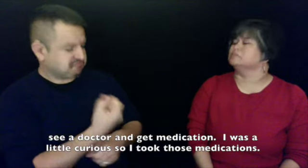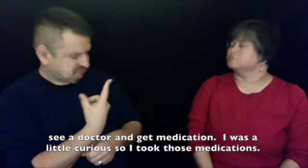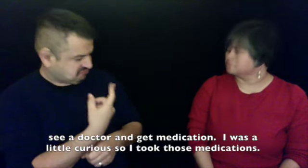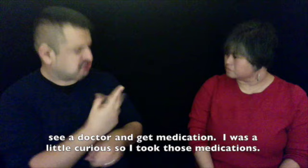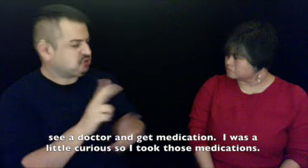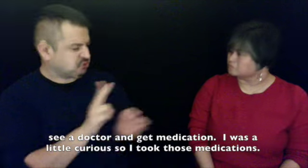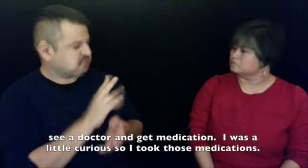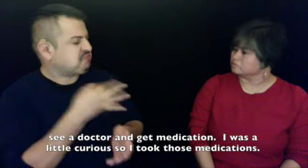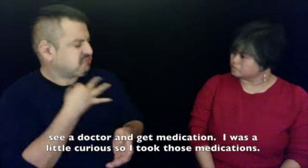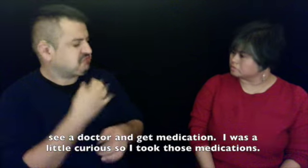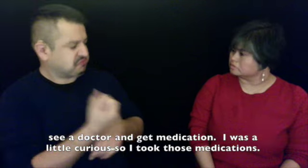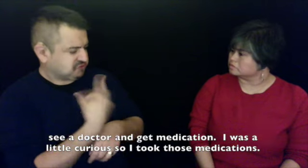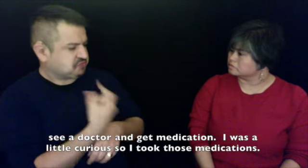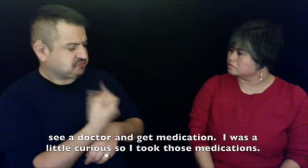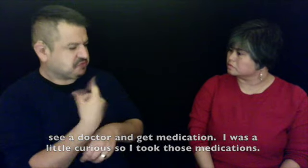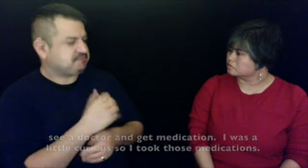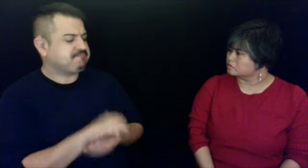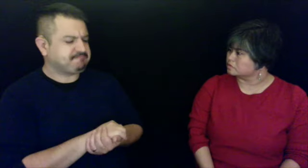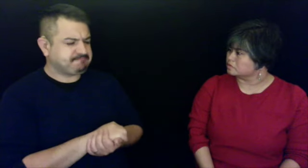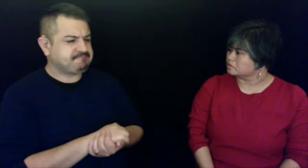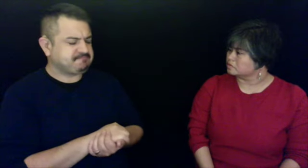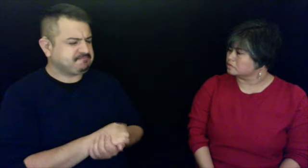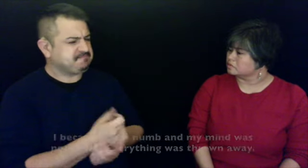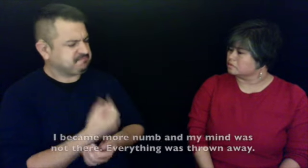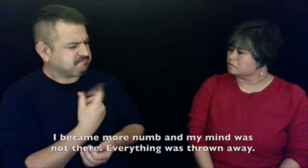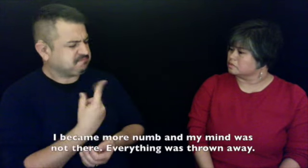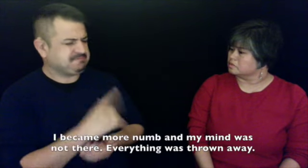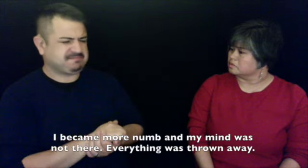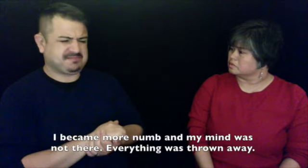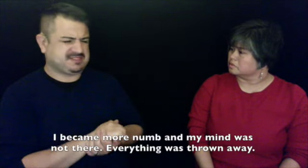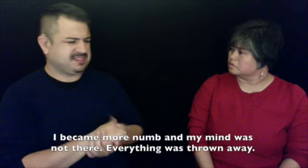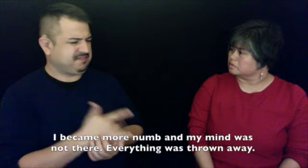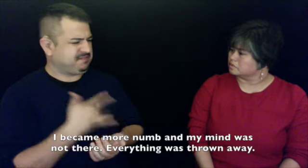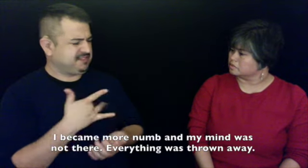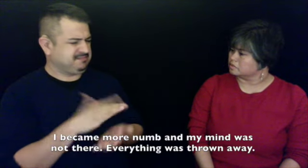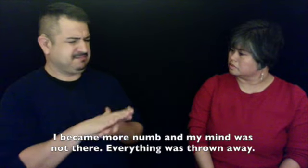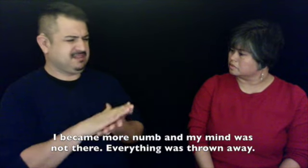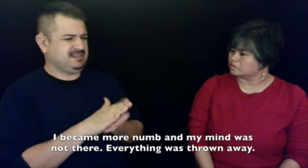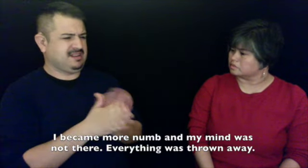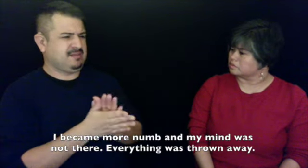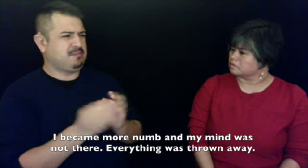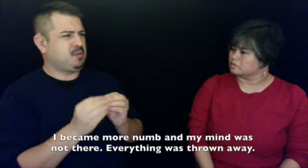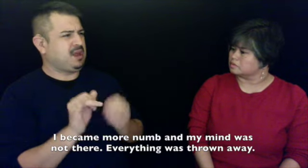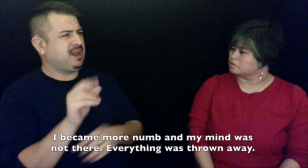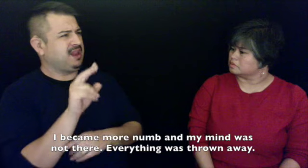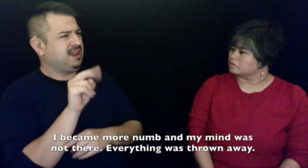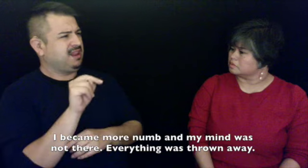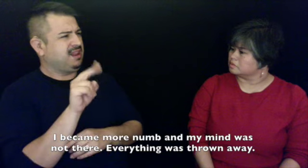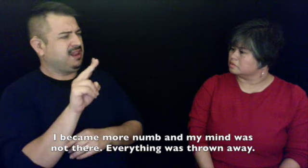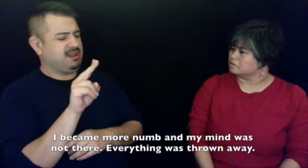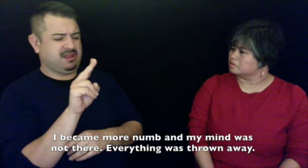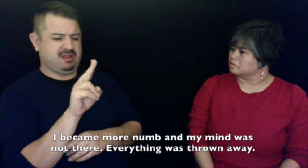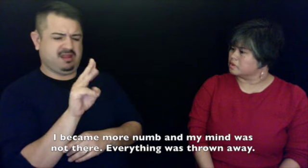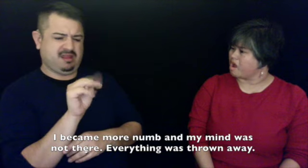medication. I was a little curious, so I took the medication. I became more numb, and my mind was not